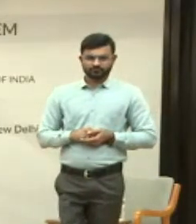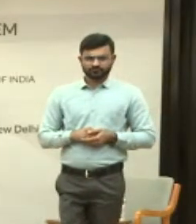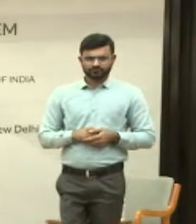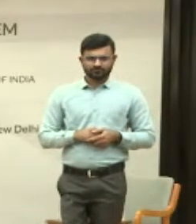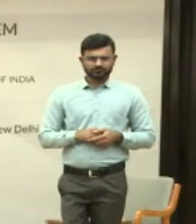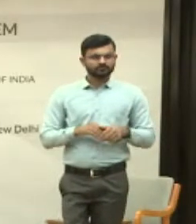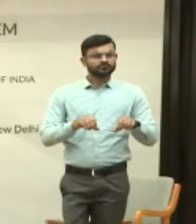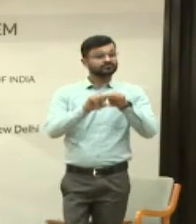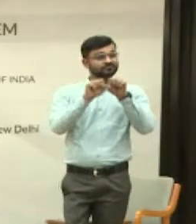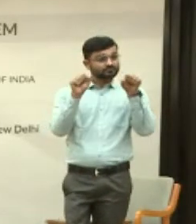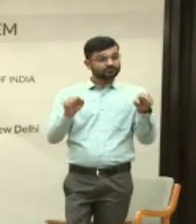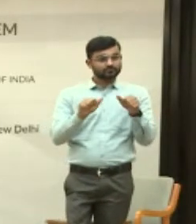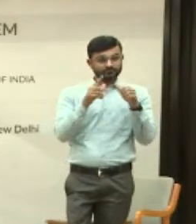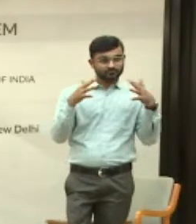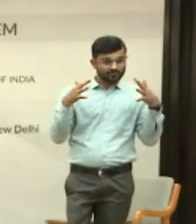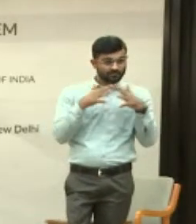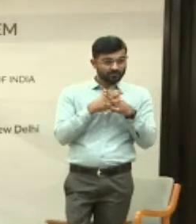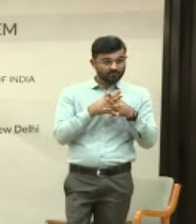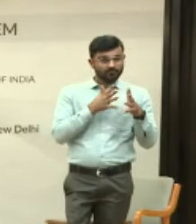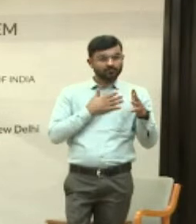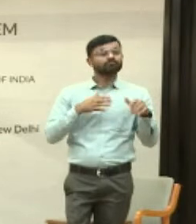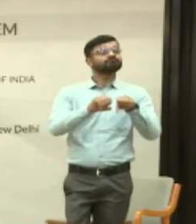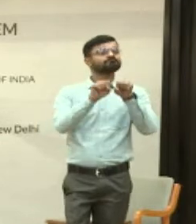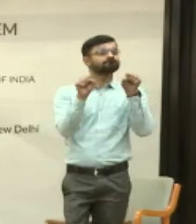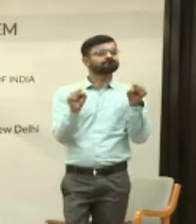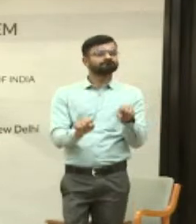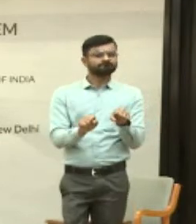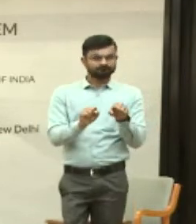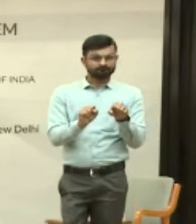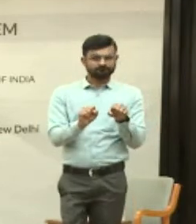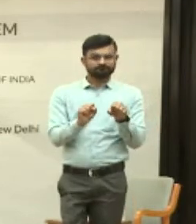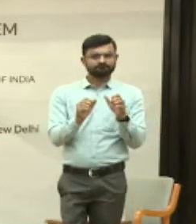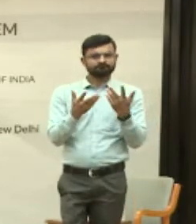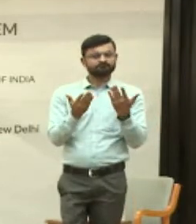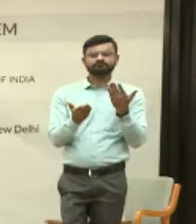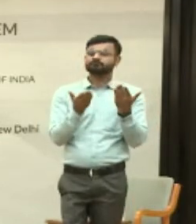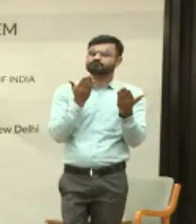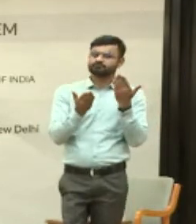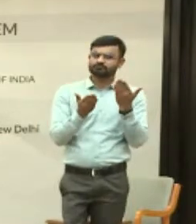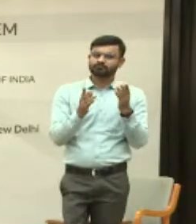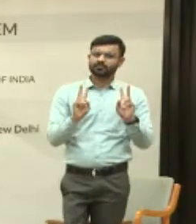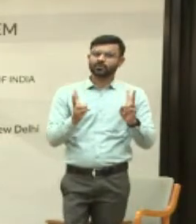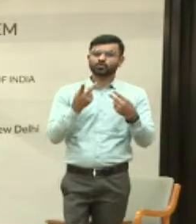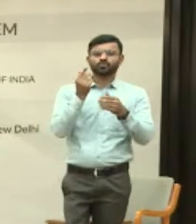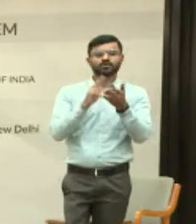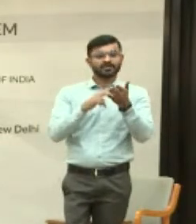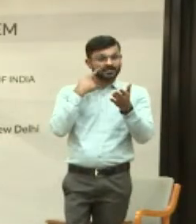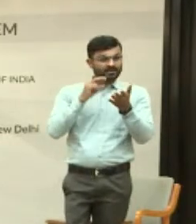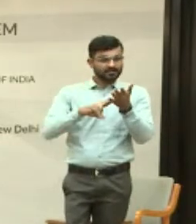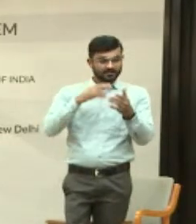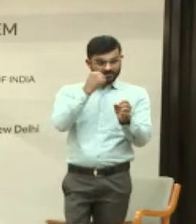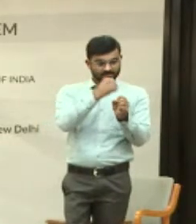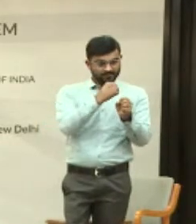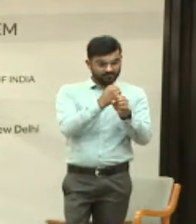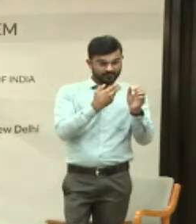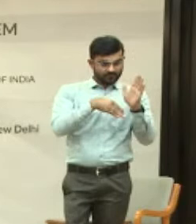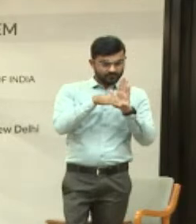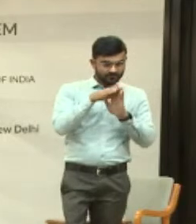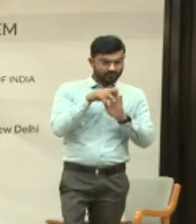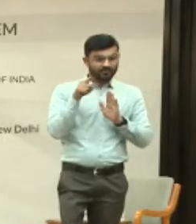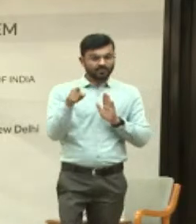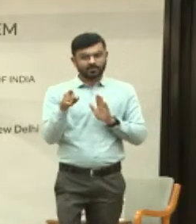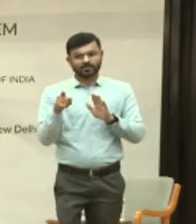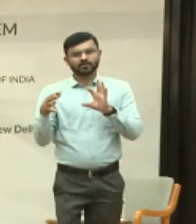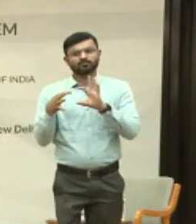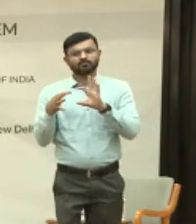The statutory law in our system can either be at the union government level or it can be at